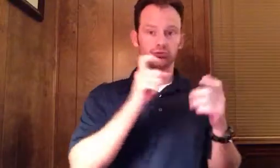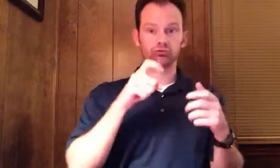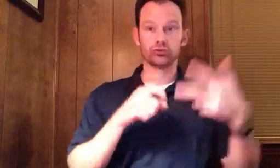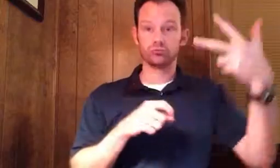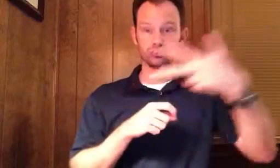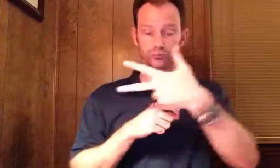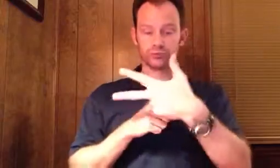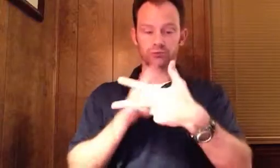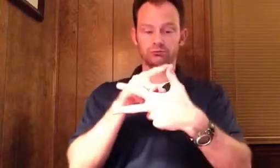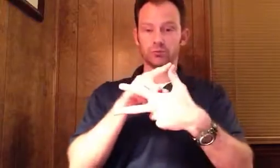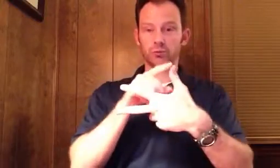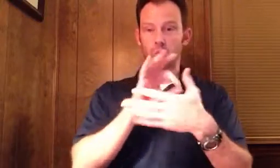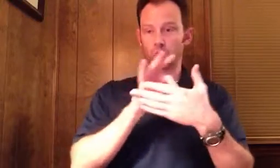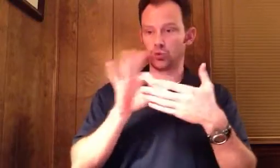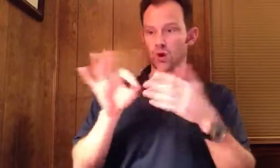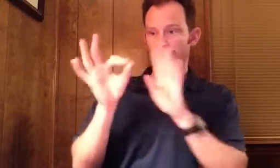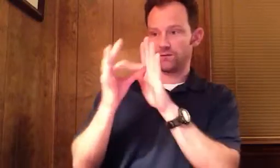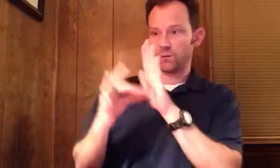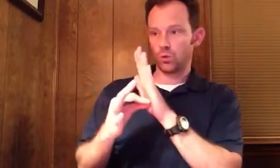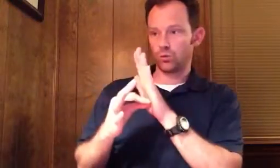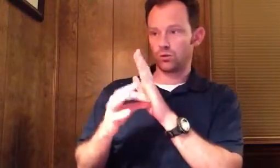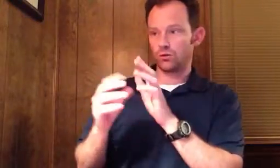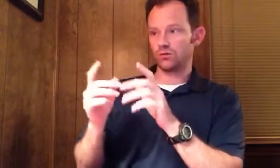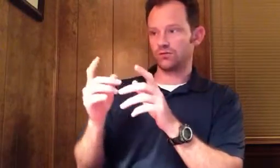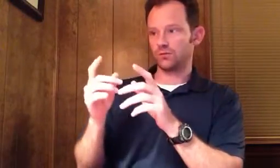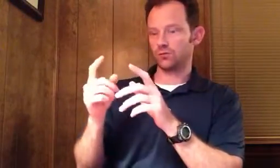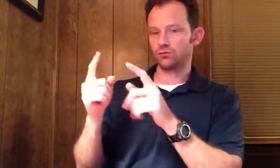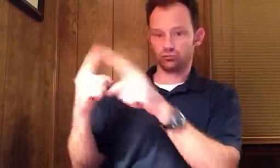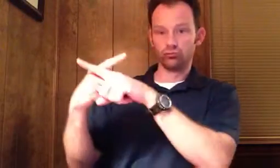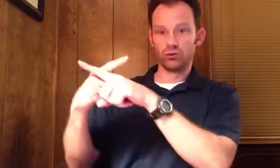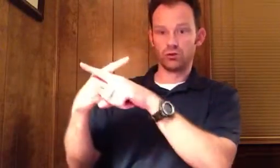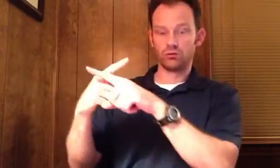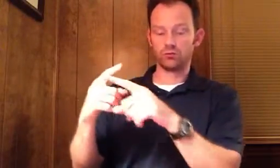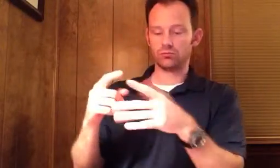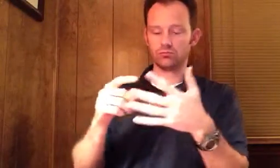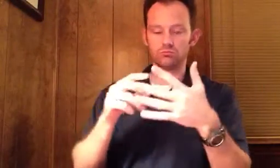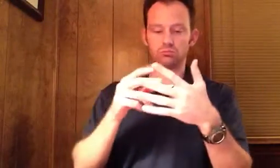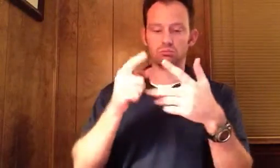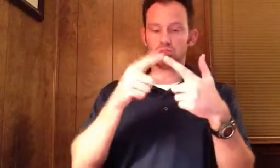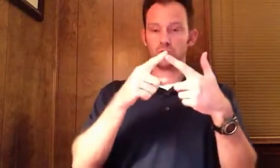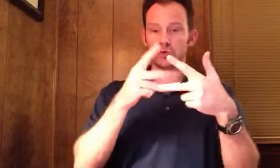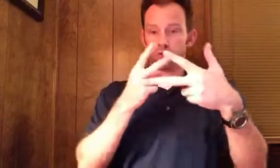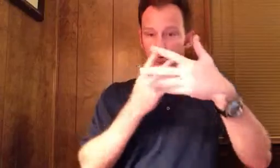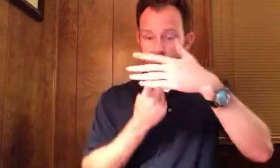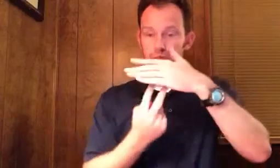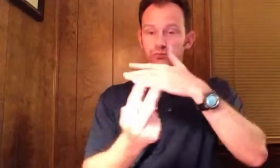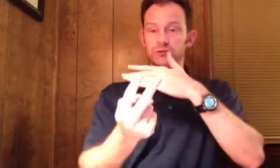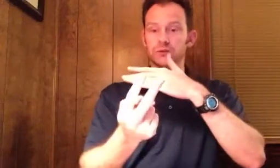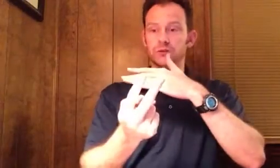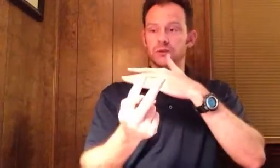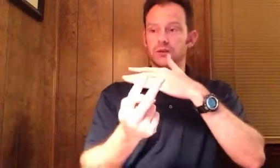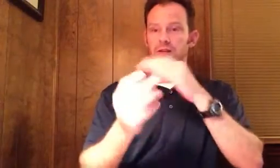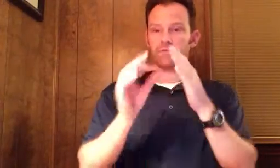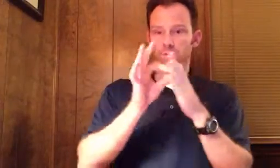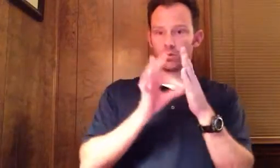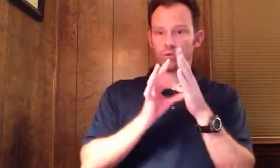write the formulas for the reactants, predict the formulas for the products, and balance the equation.